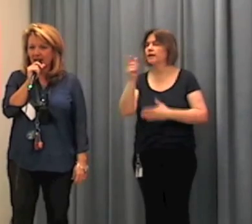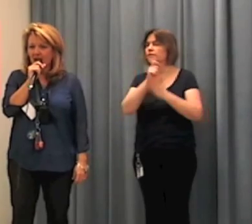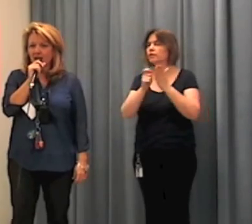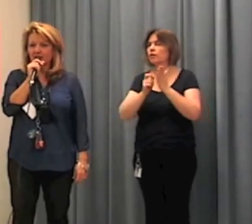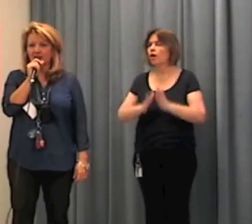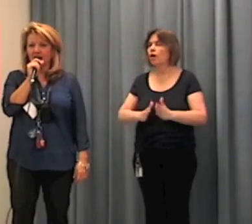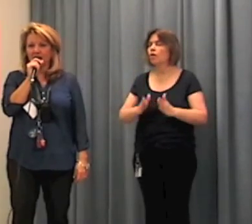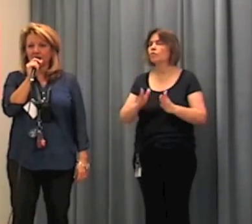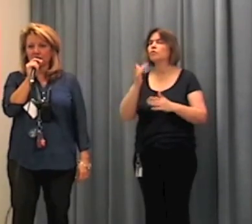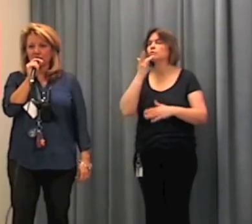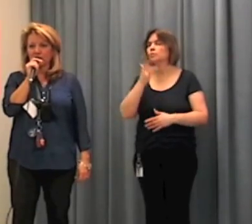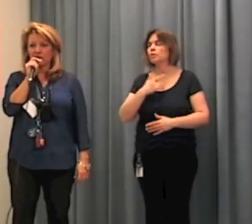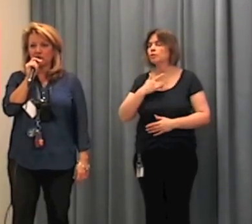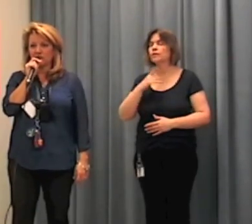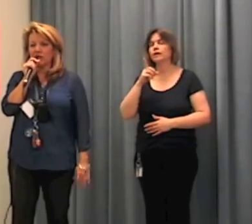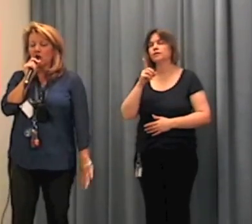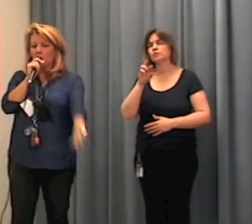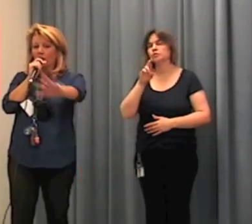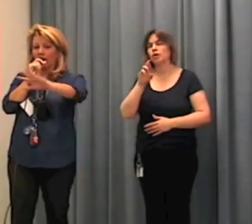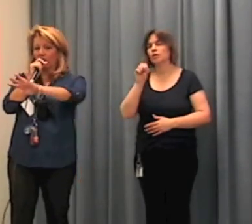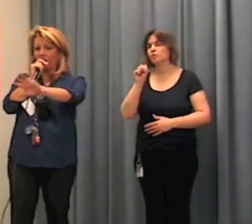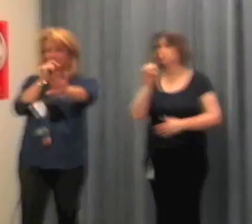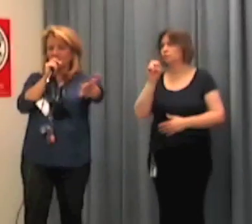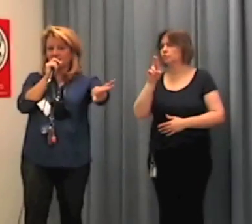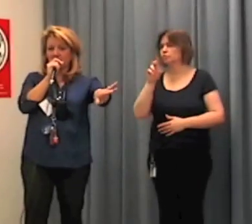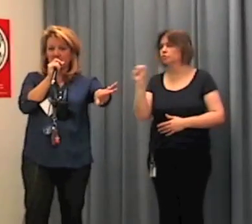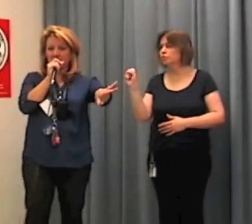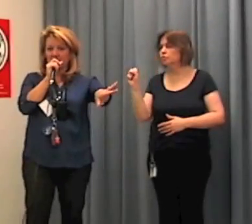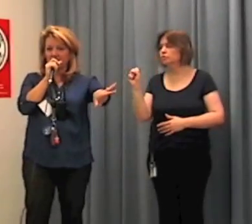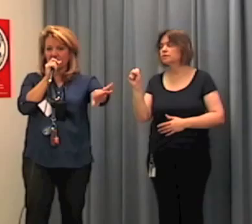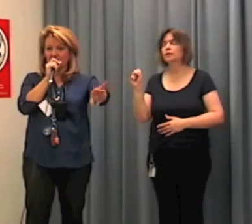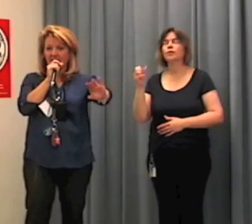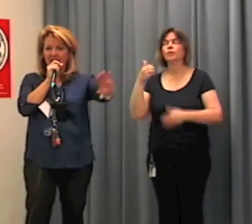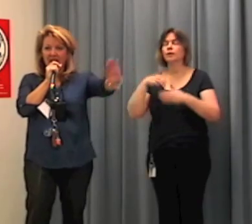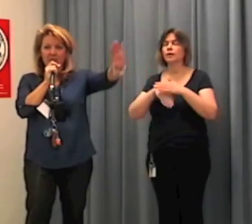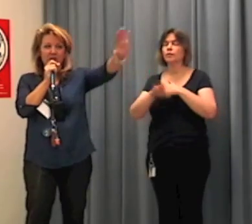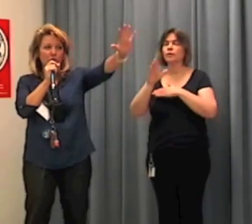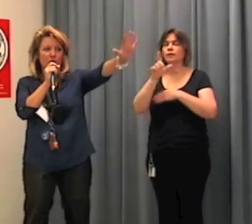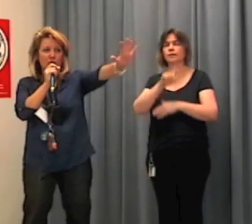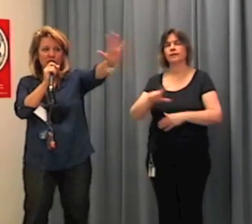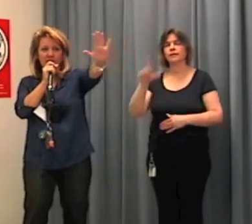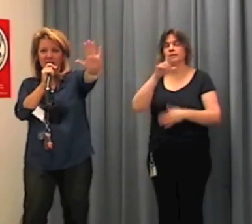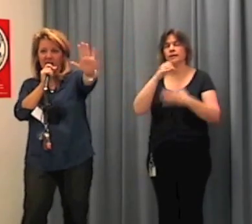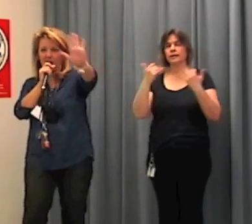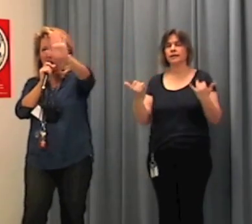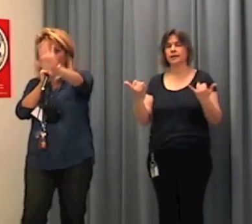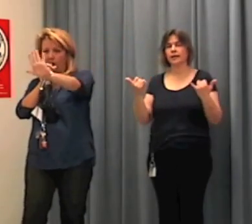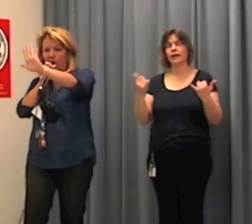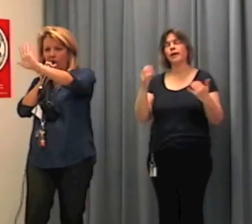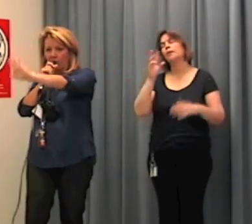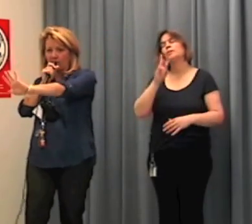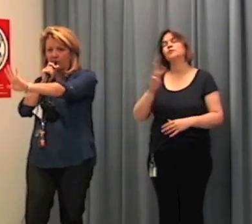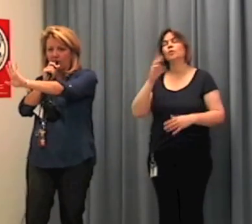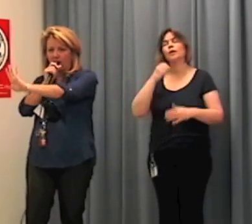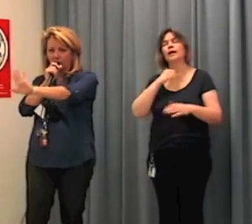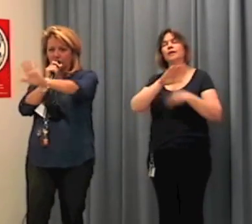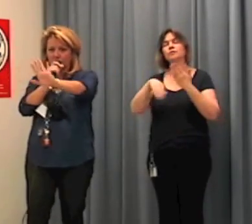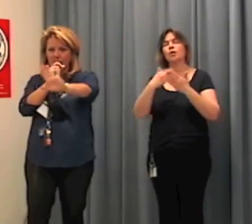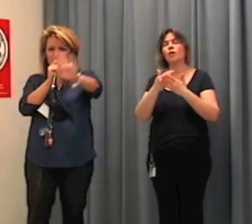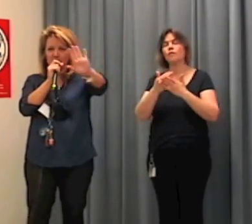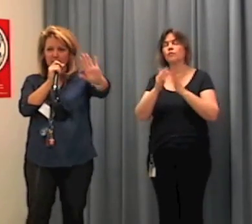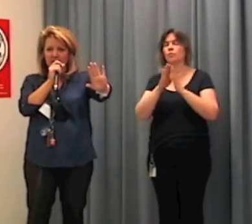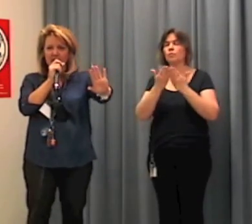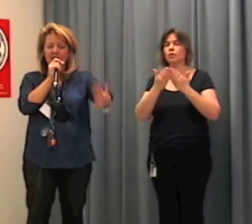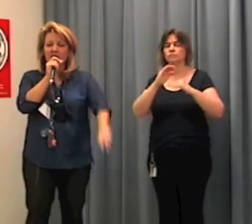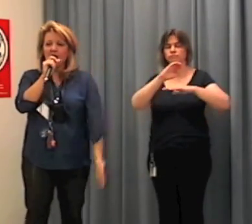birthday, Dr. Seuss. When I walked into the media center today, Miss Warren's got all of the Dr.